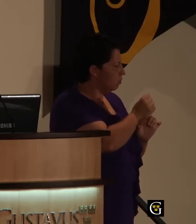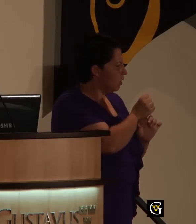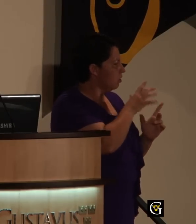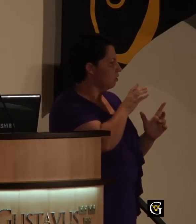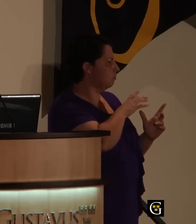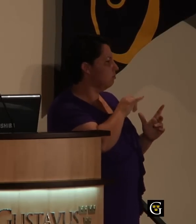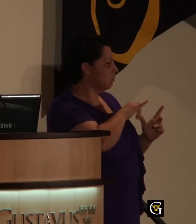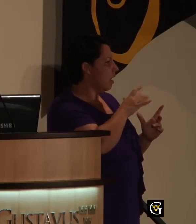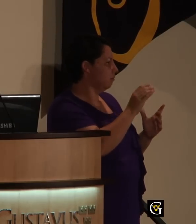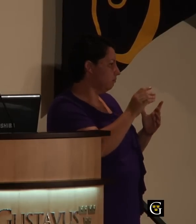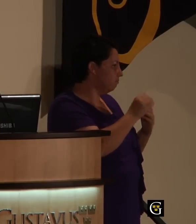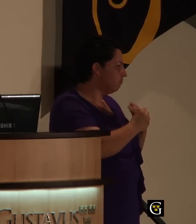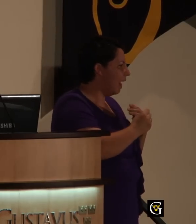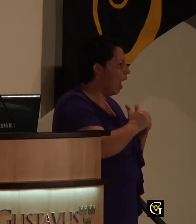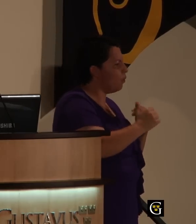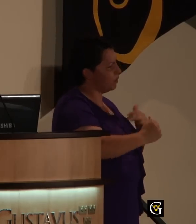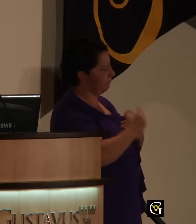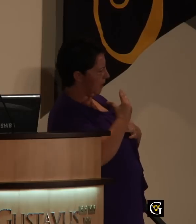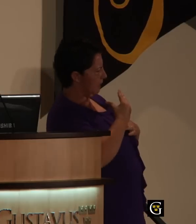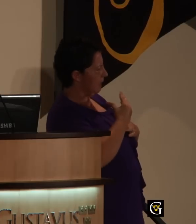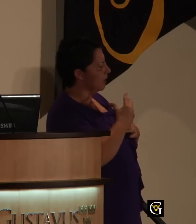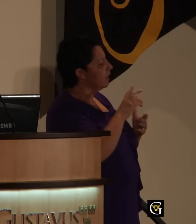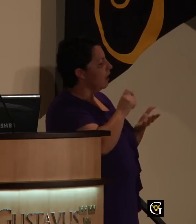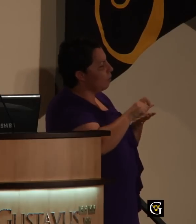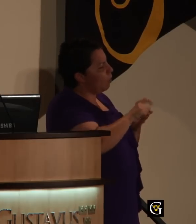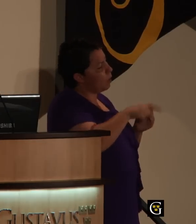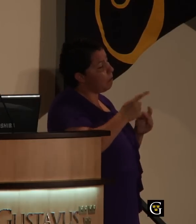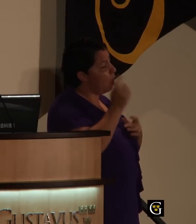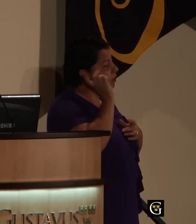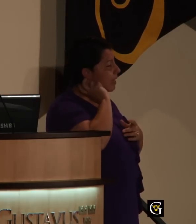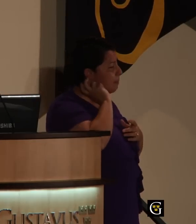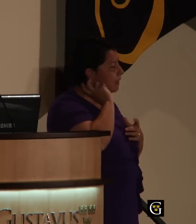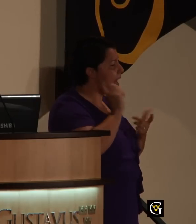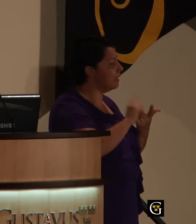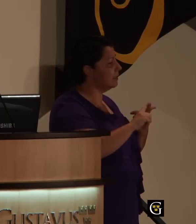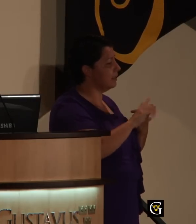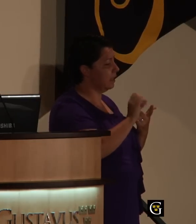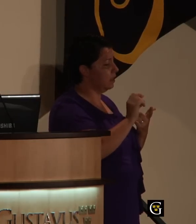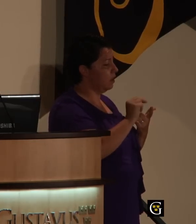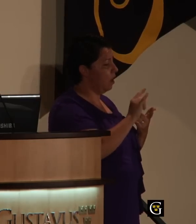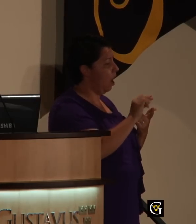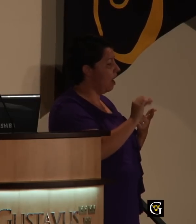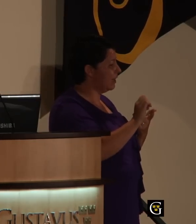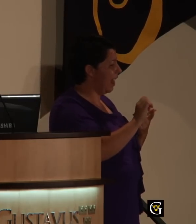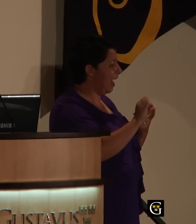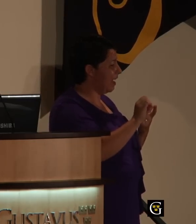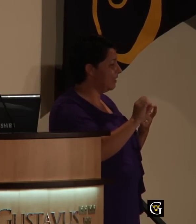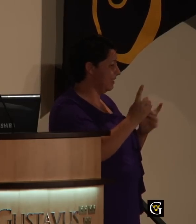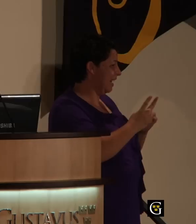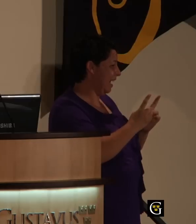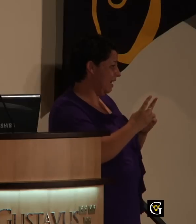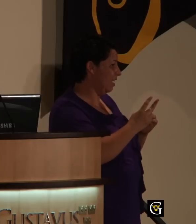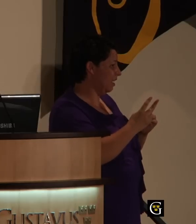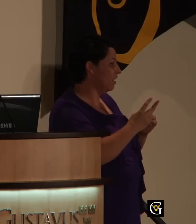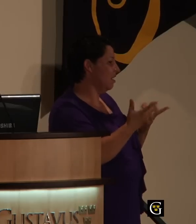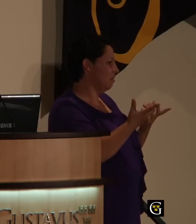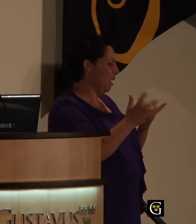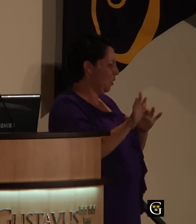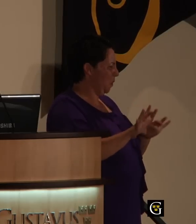I wrote about my implant. I also wrote about online dating, about the computerized logic of trying to find a partner